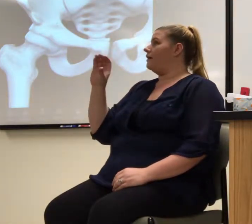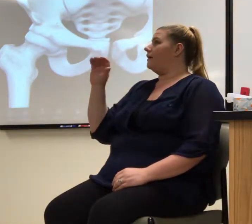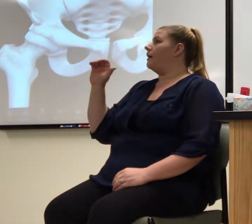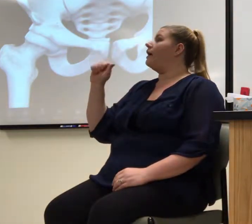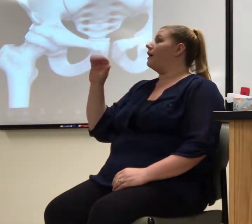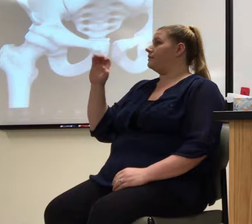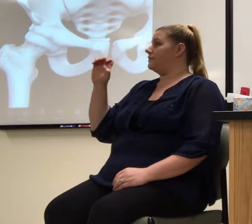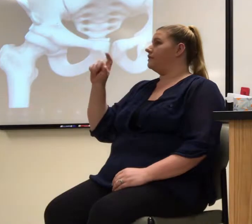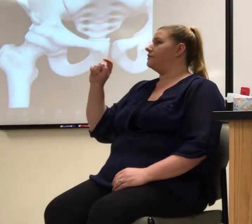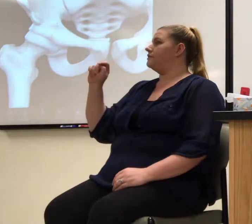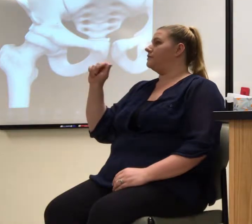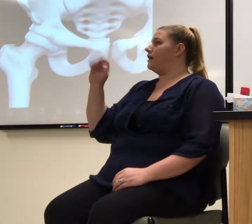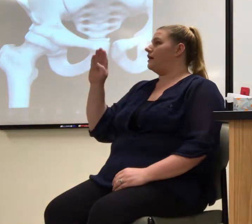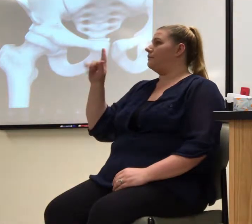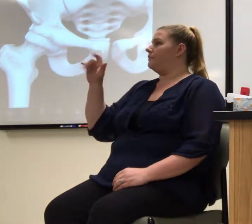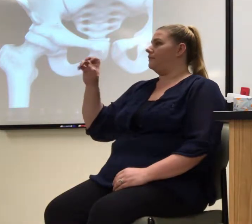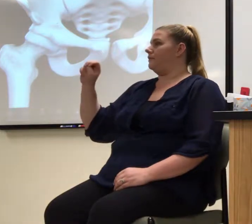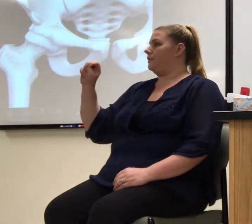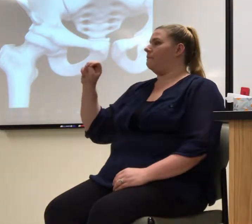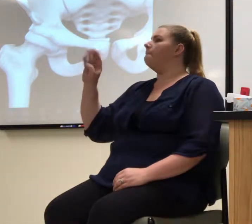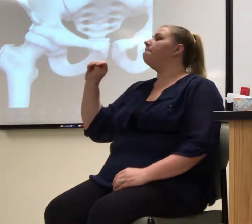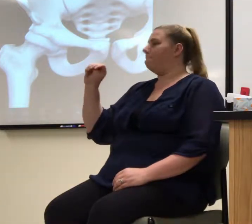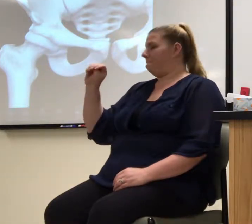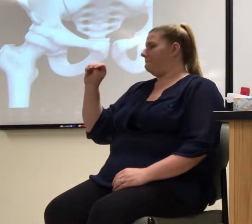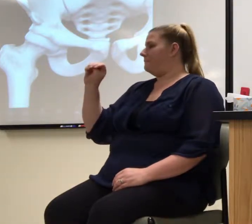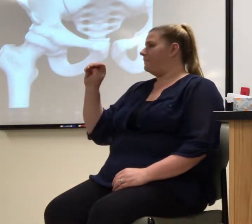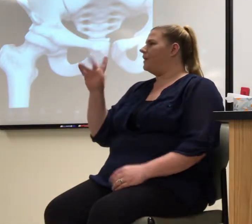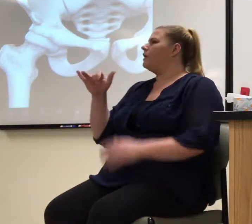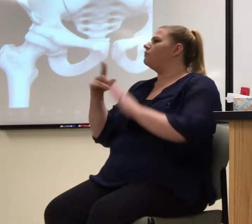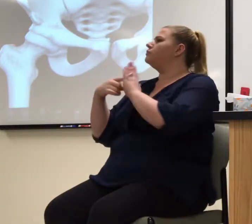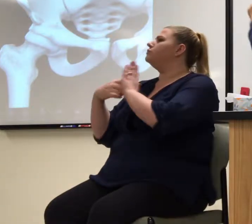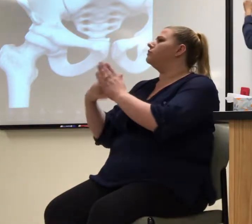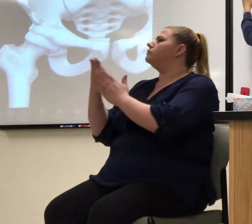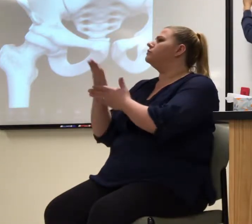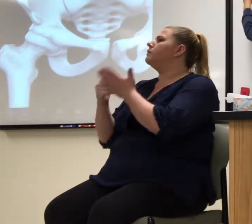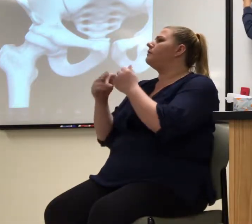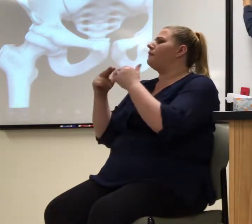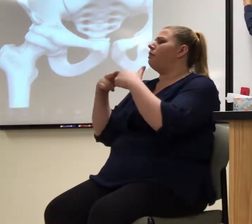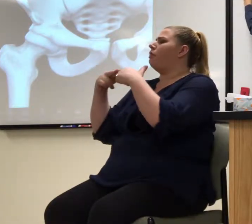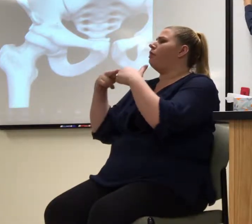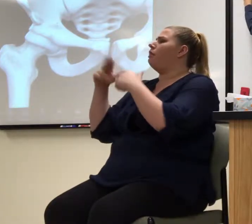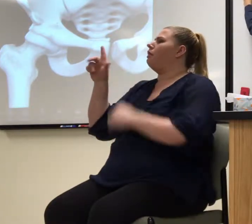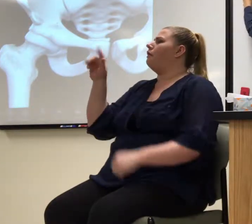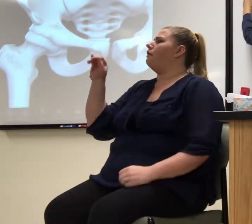want you to know some of the ligaments that hold it in place.